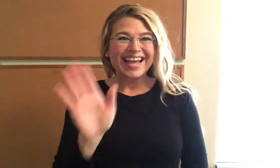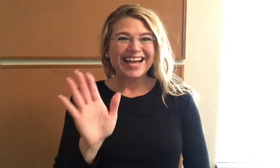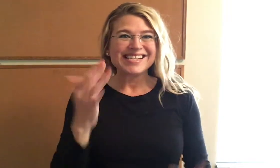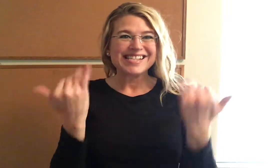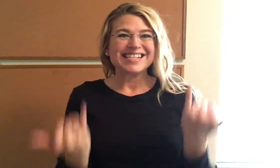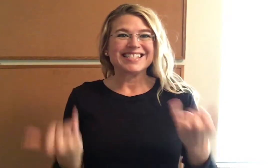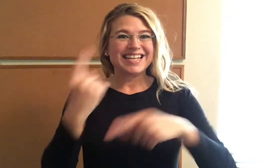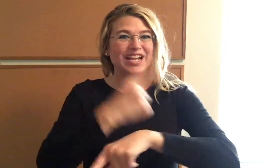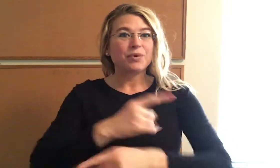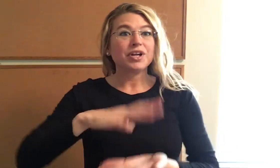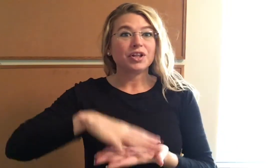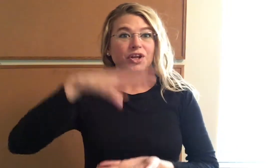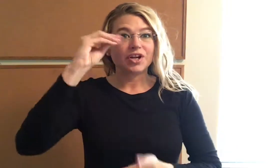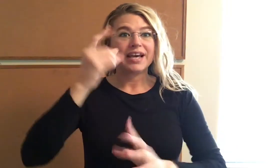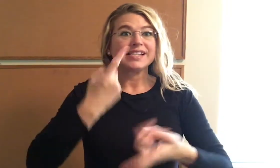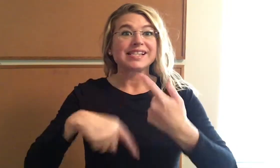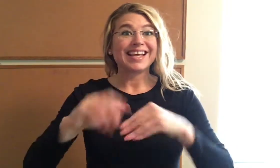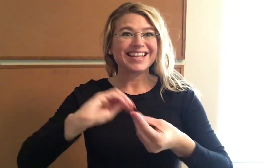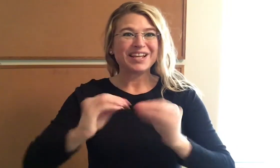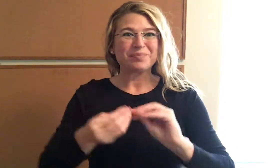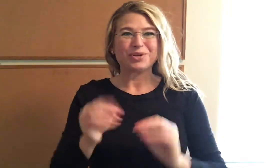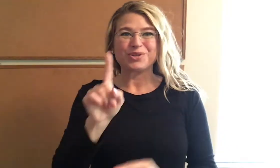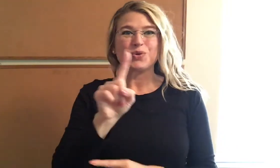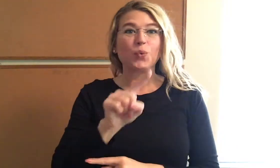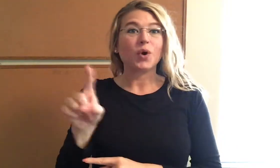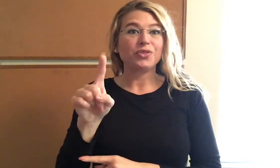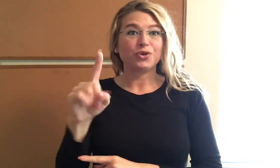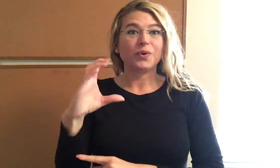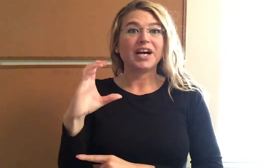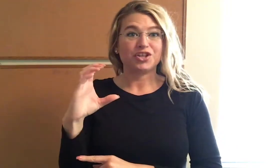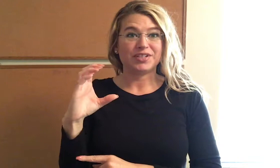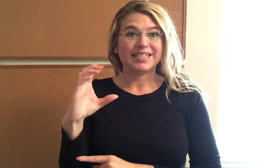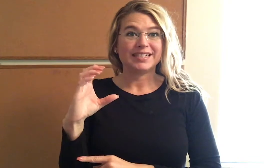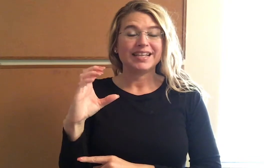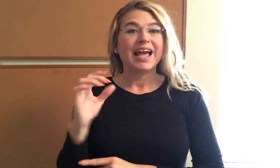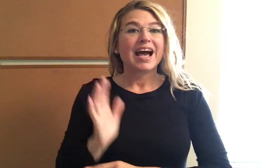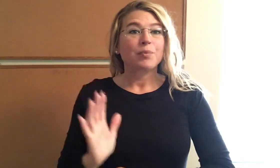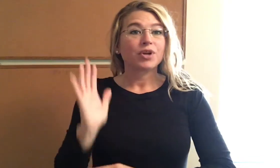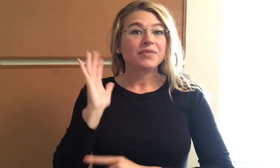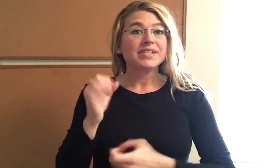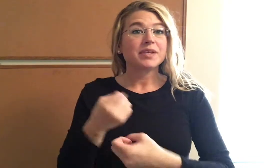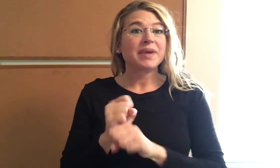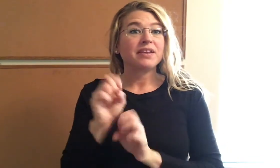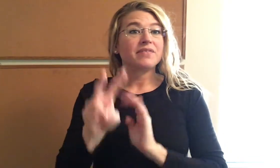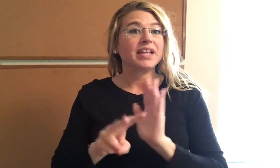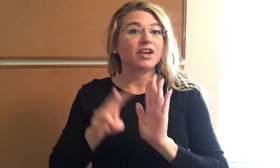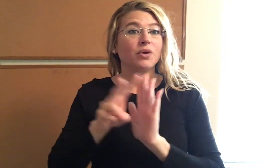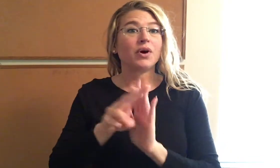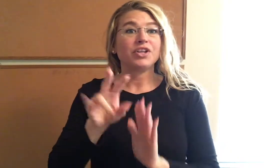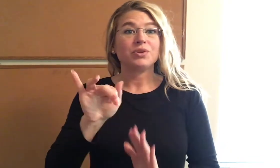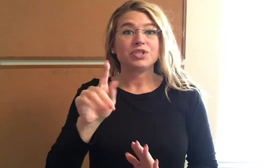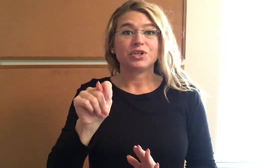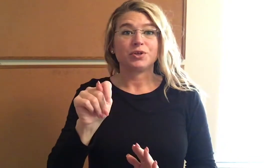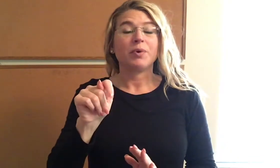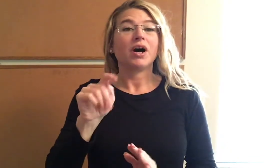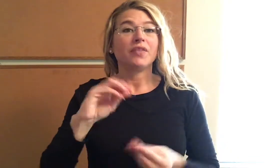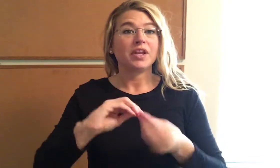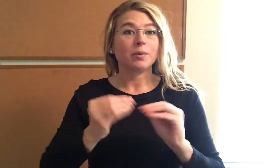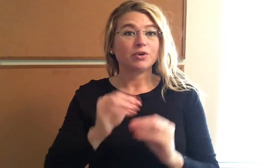Hey guys, today we're going to learn how to sign the numbers 1 through 100. I previously made a video on YouTube on the numbers